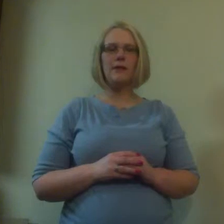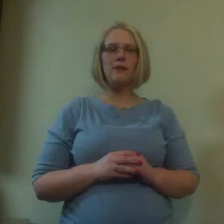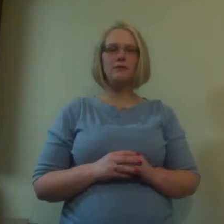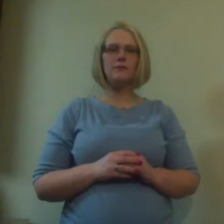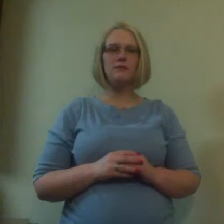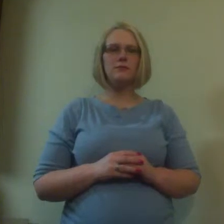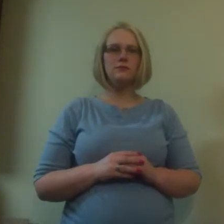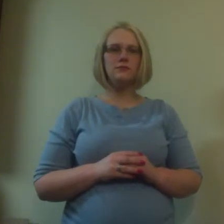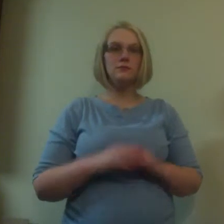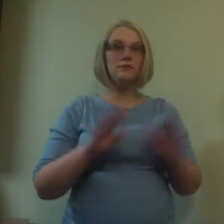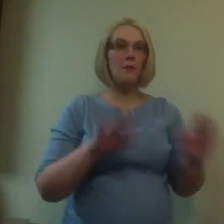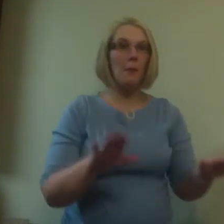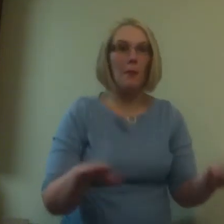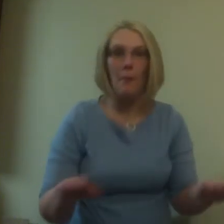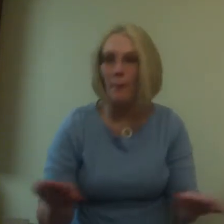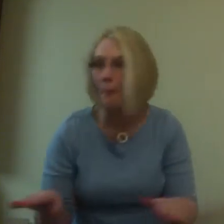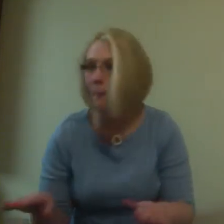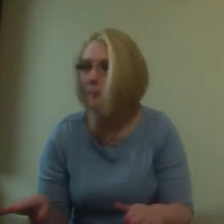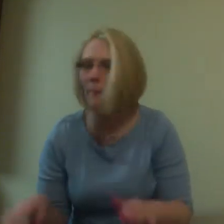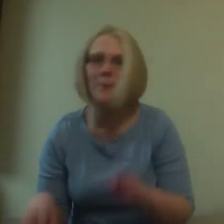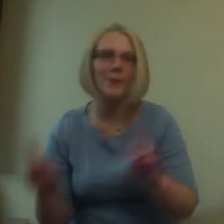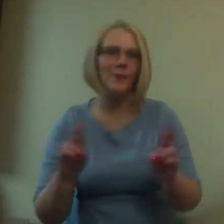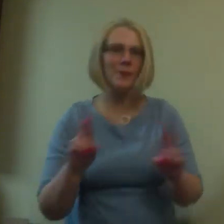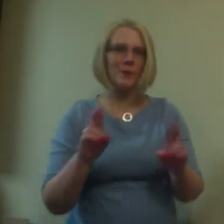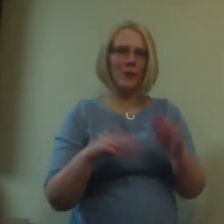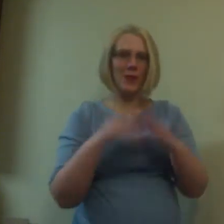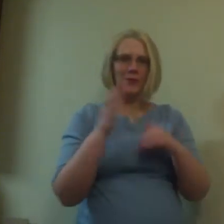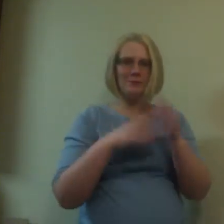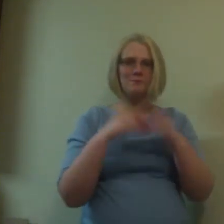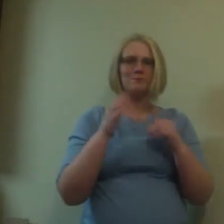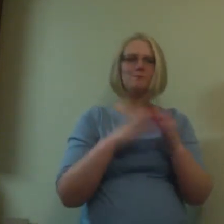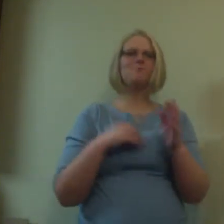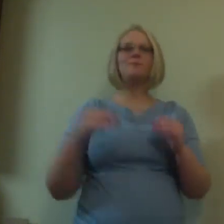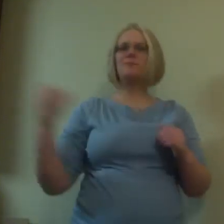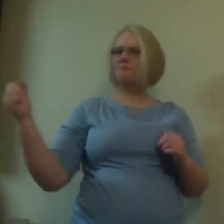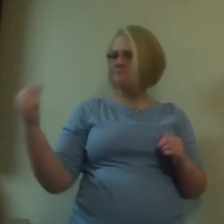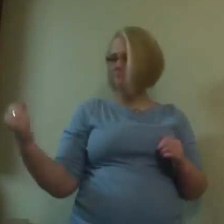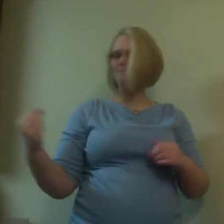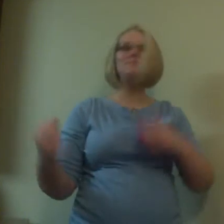All set? Everybody comfortable? Yep. Good, good.